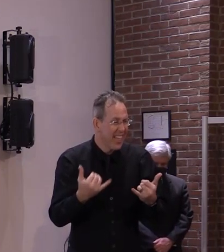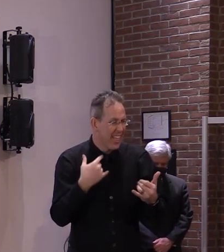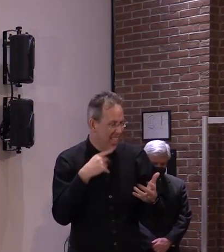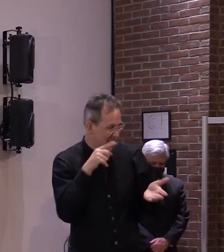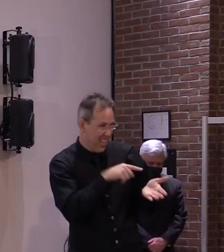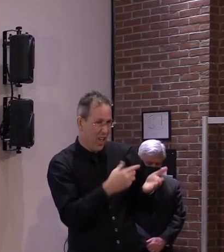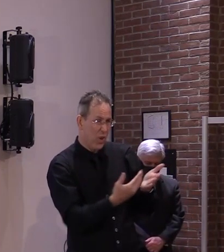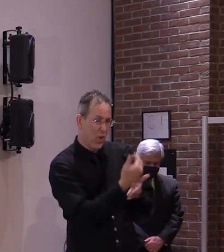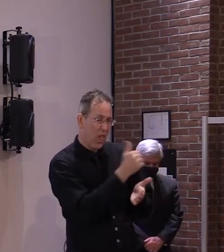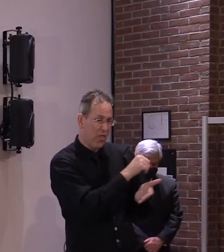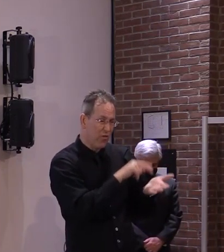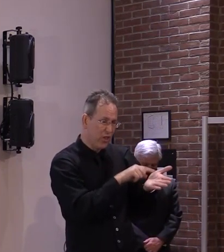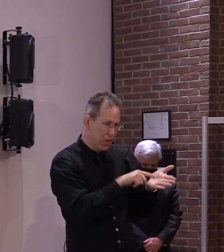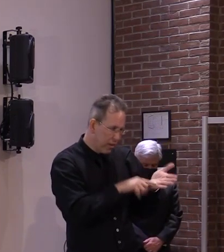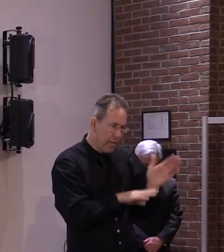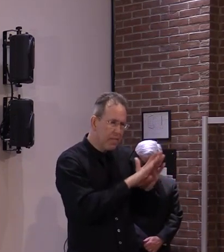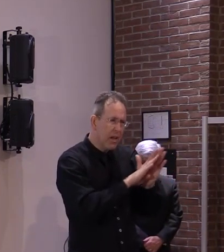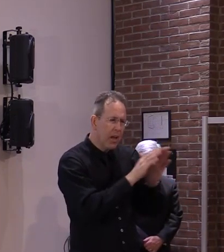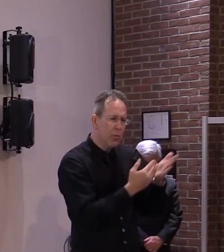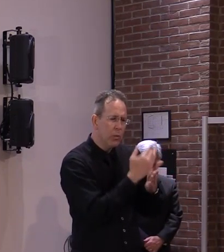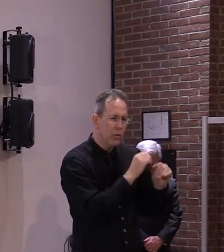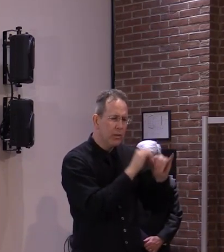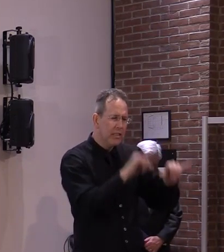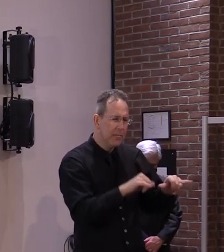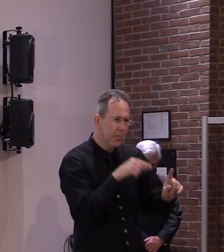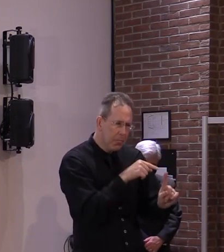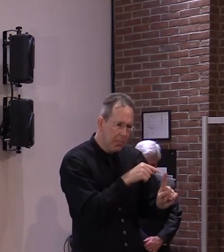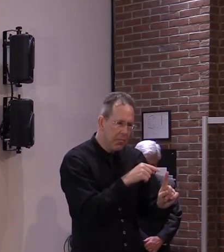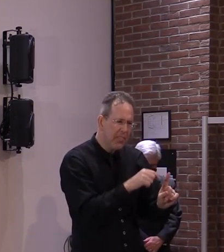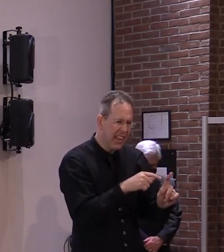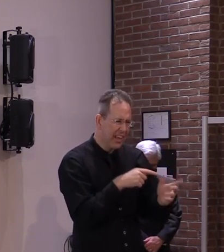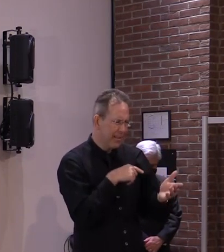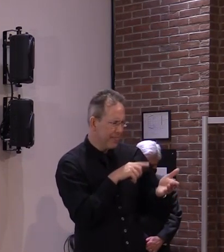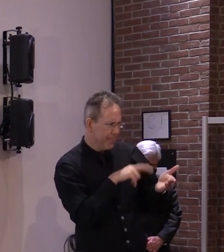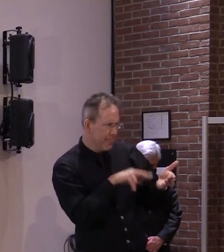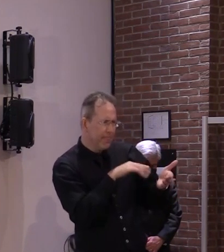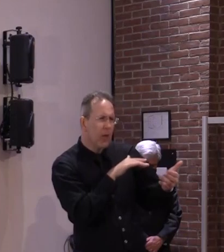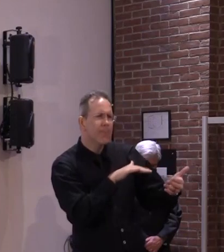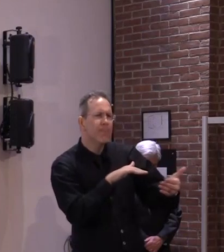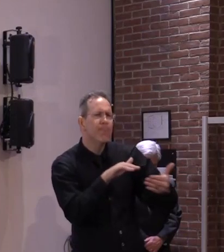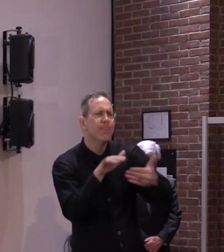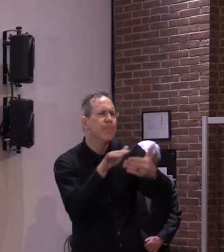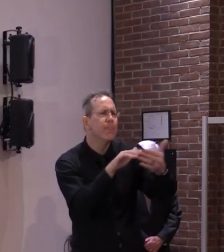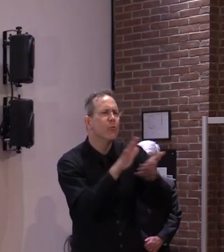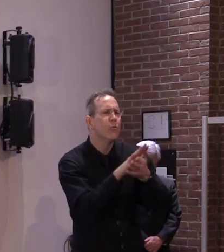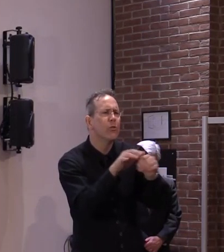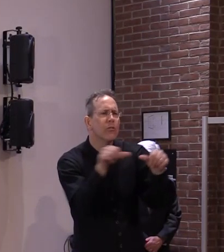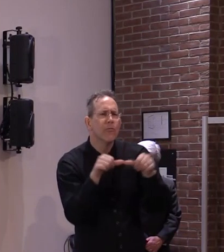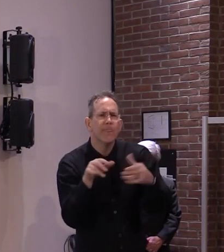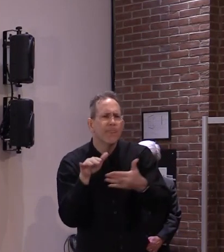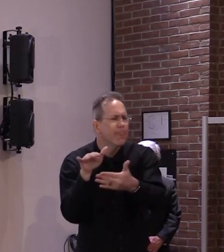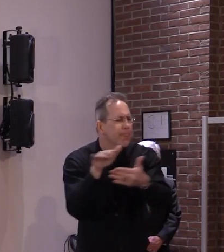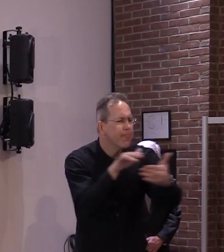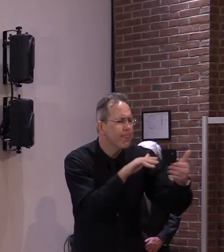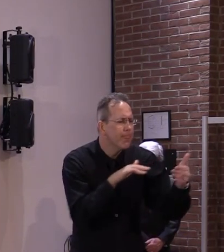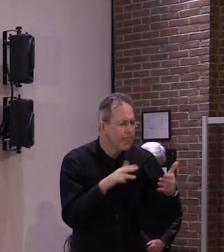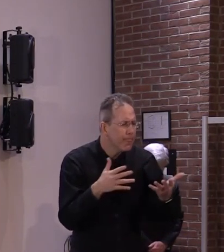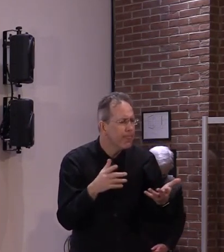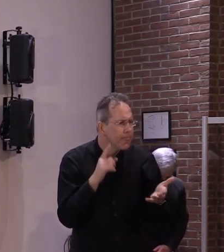empirical evaluation of economic situation in the state and the region and nationally. but also particularly for rural